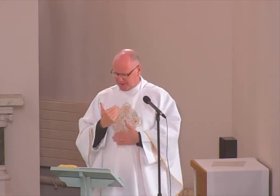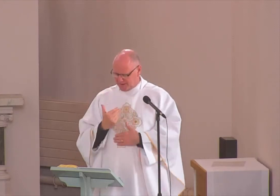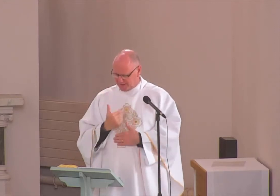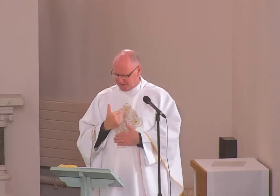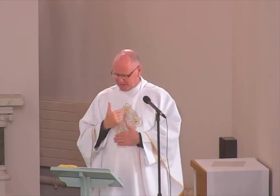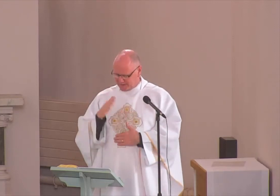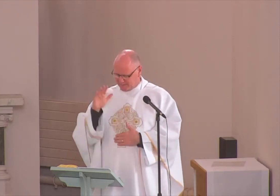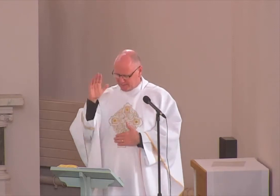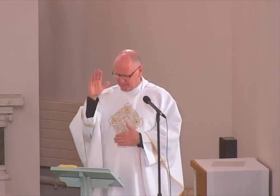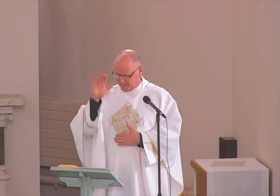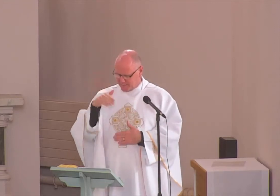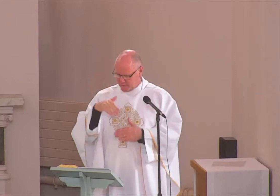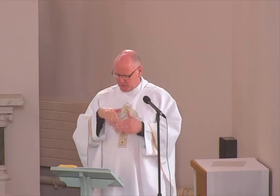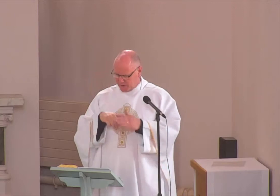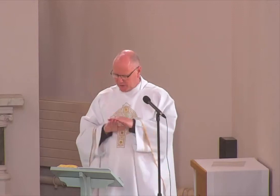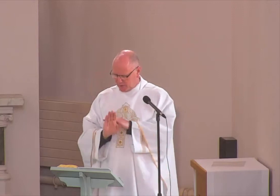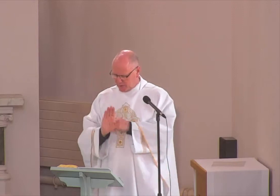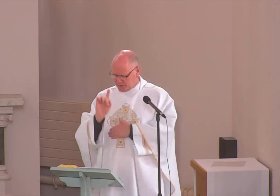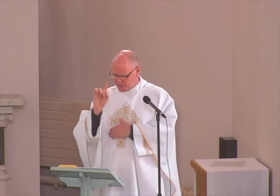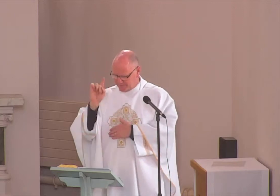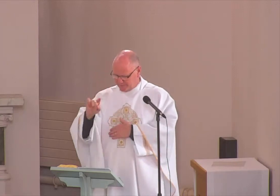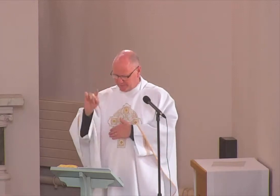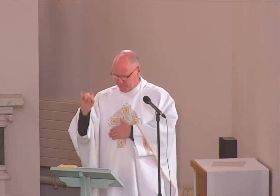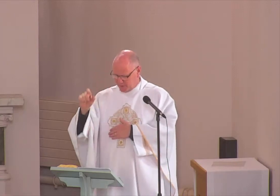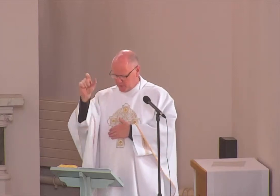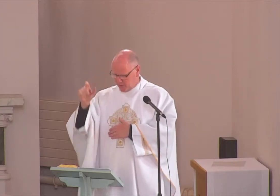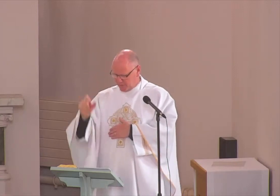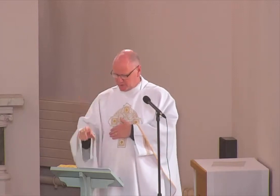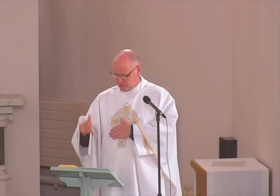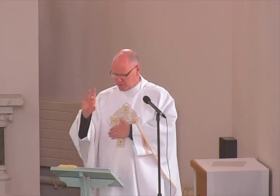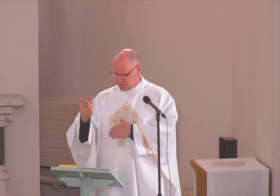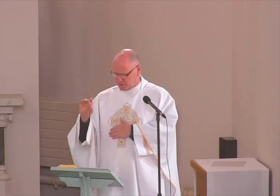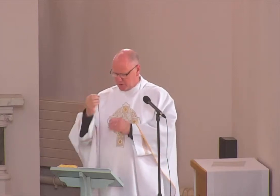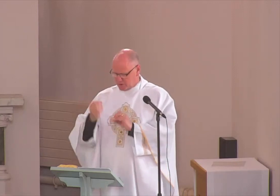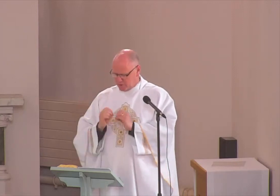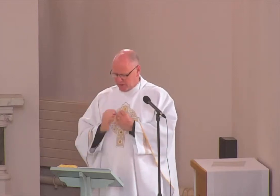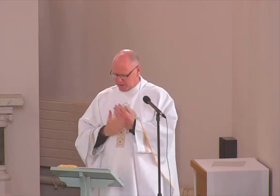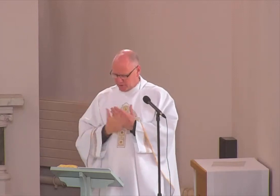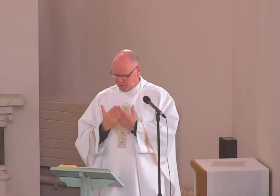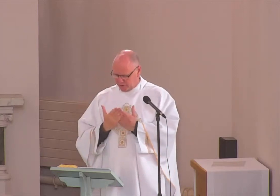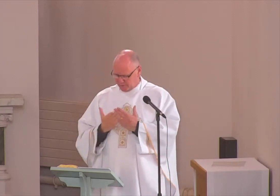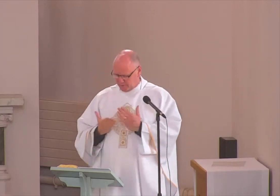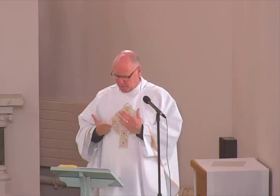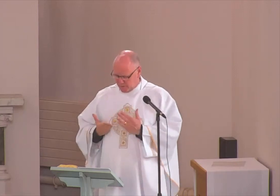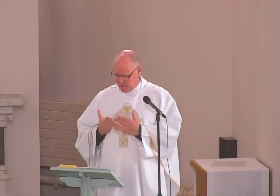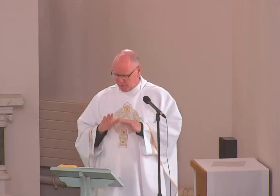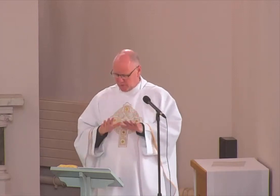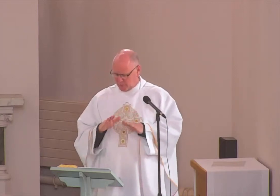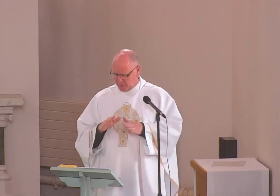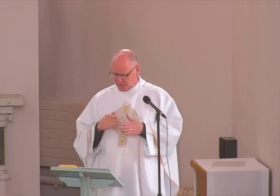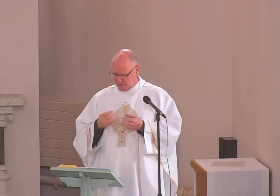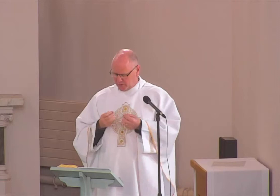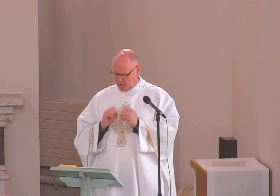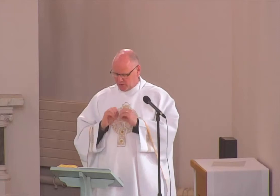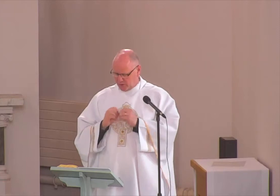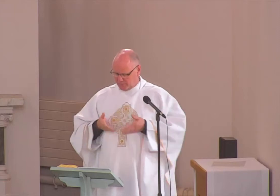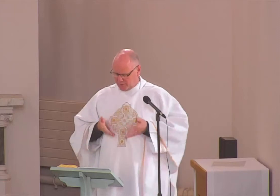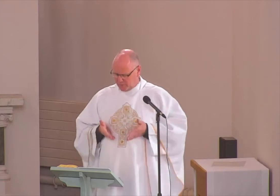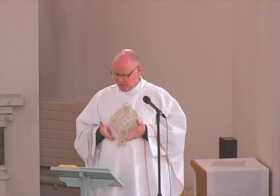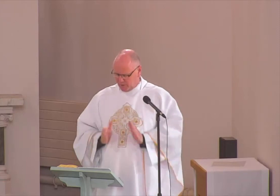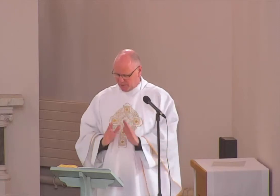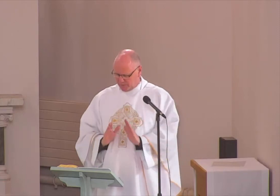loving kindness in those you have chosen to make new through the wonder